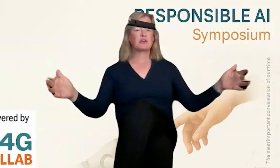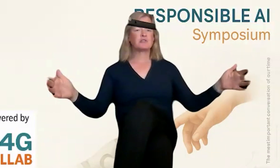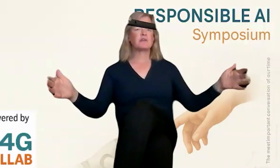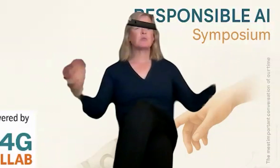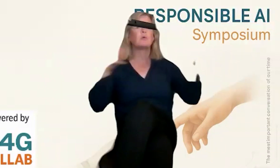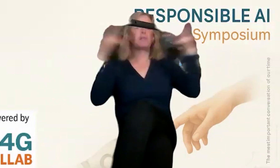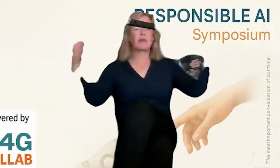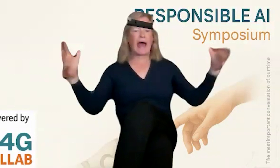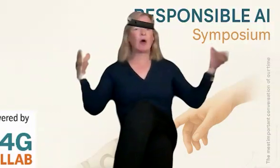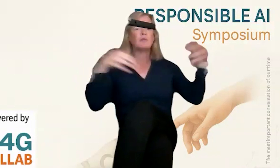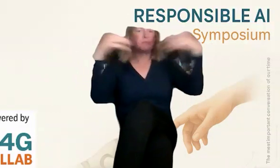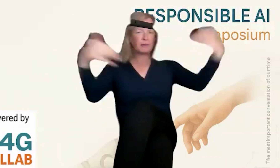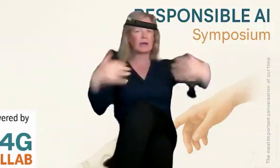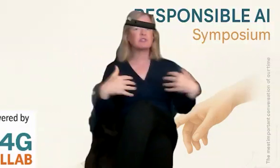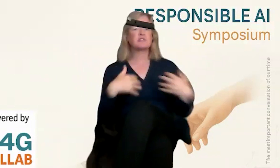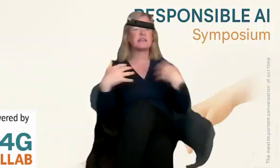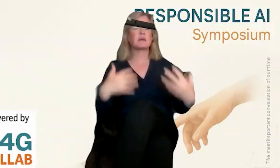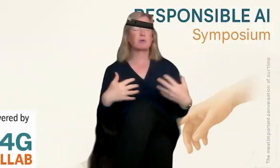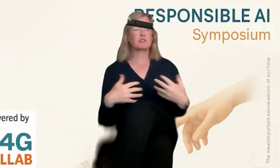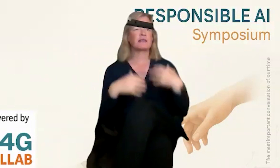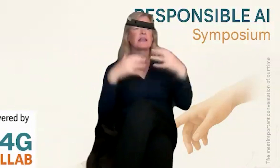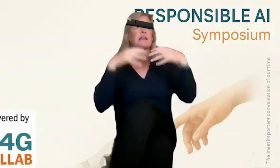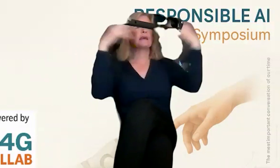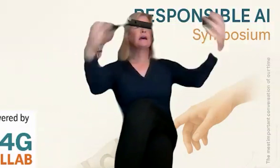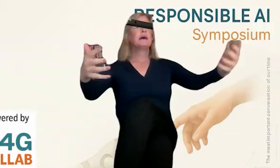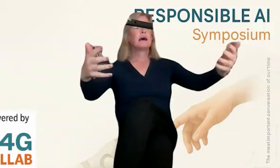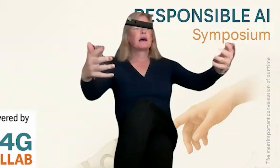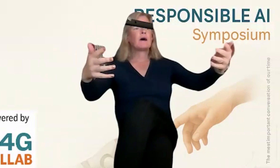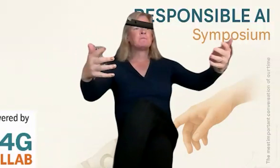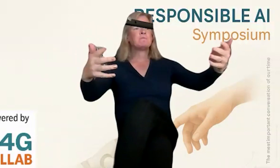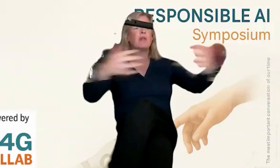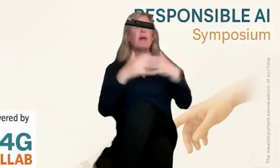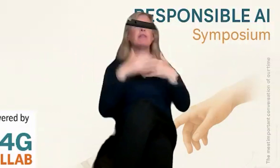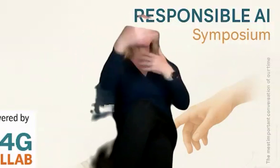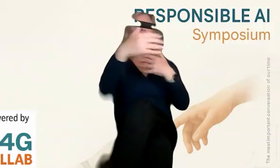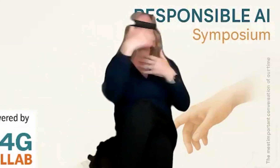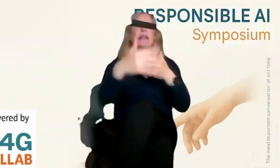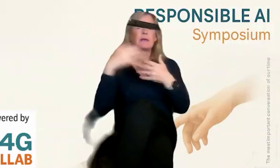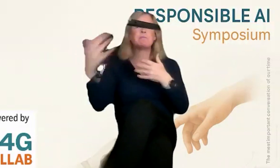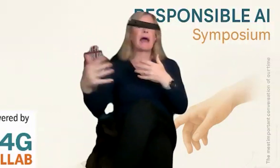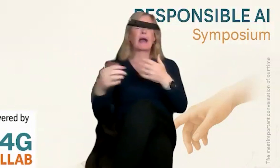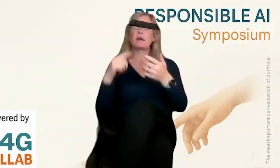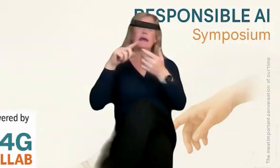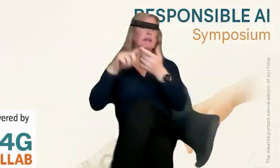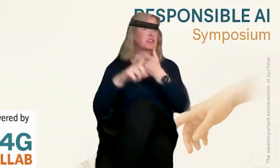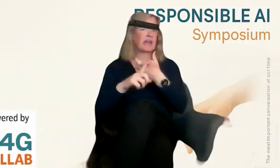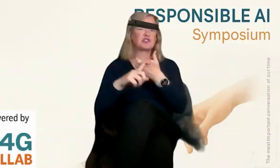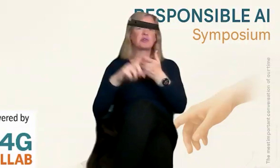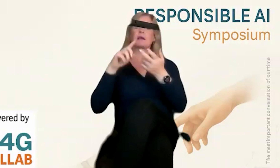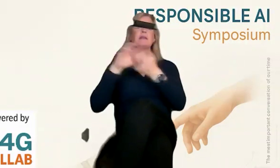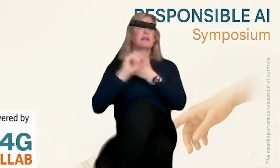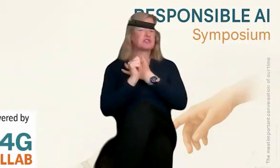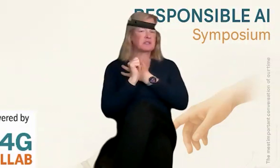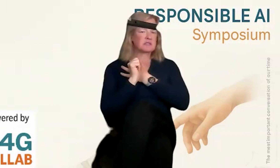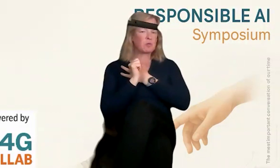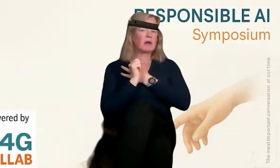able to make use of it without being able to see their personal identity, that they're getting back